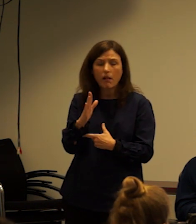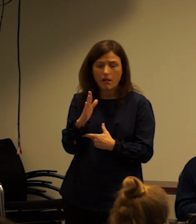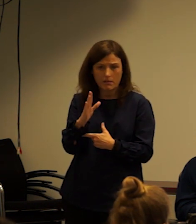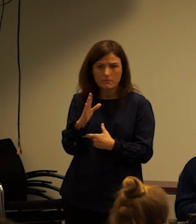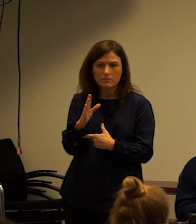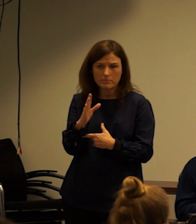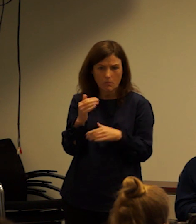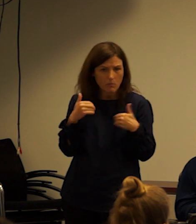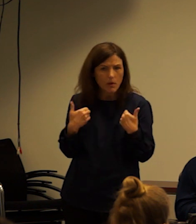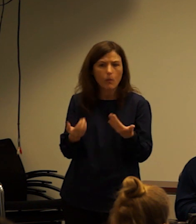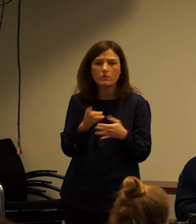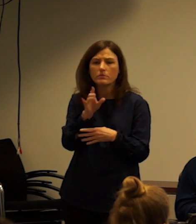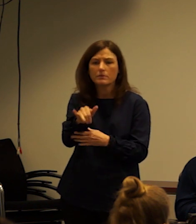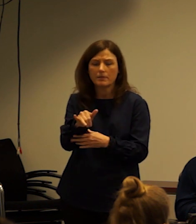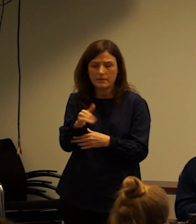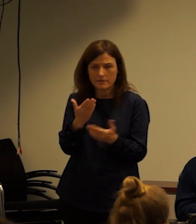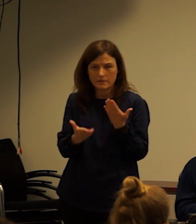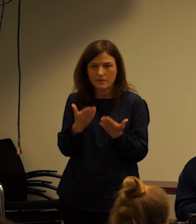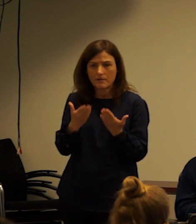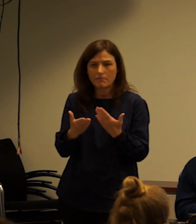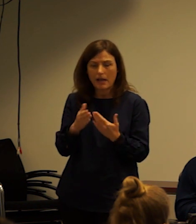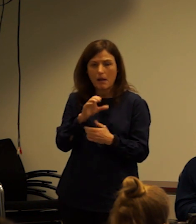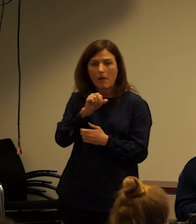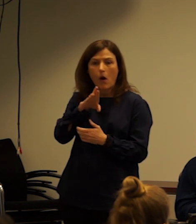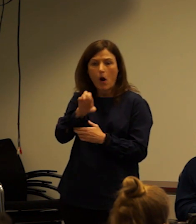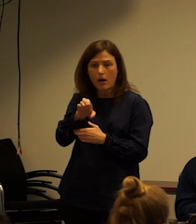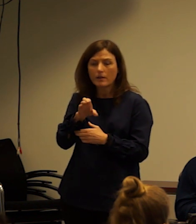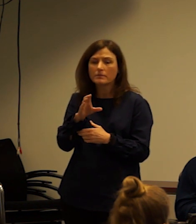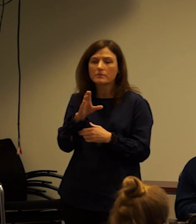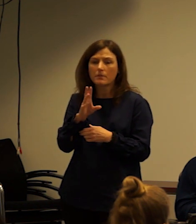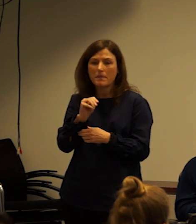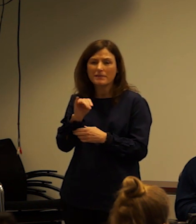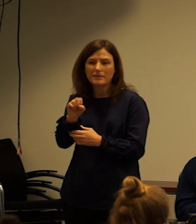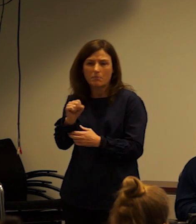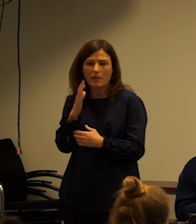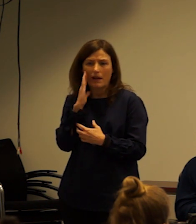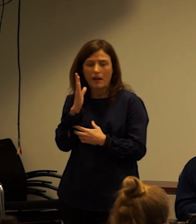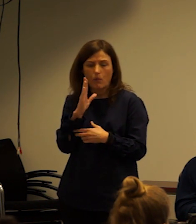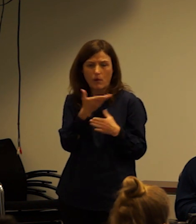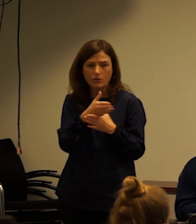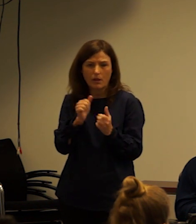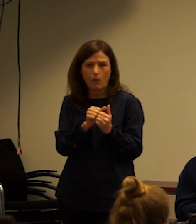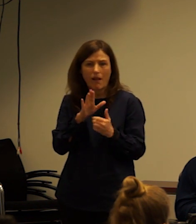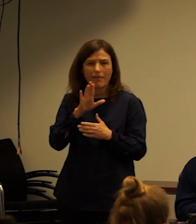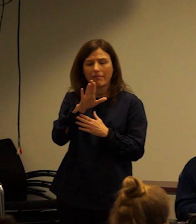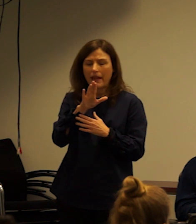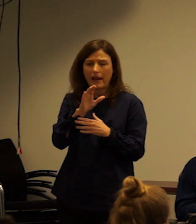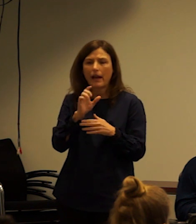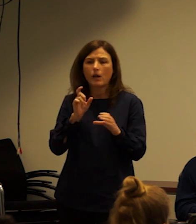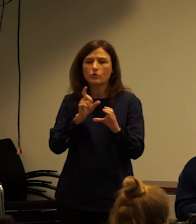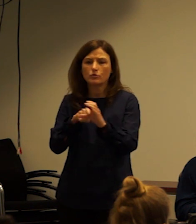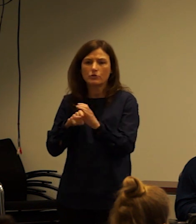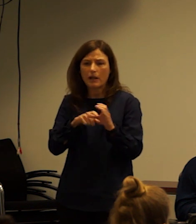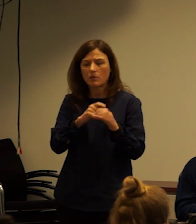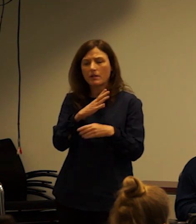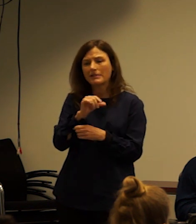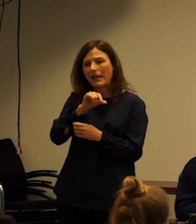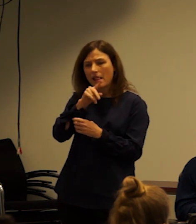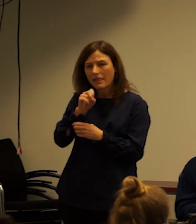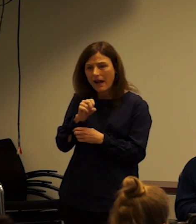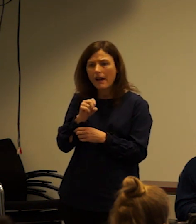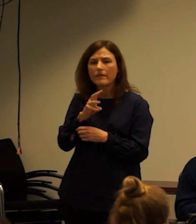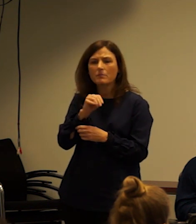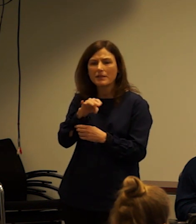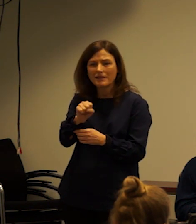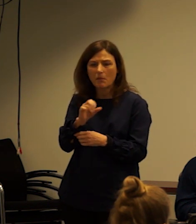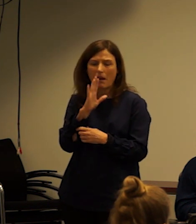that you will do this, that perhaps the ARC of Mississippi will share it with their chapters, and Life of Mississippi will use it